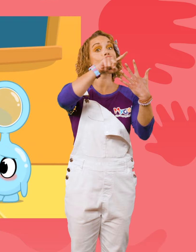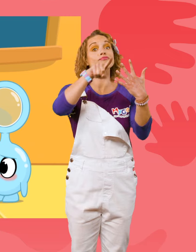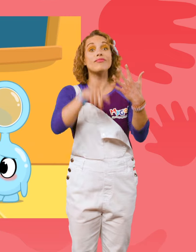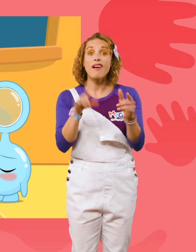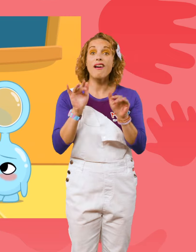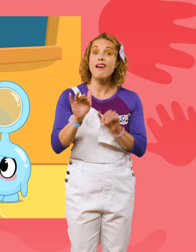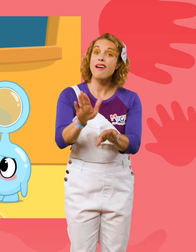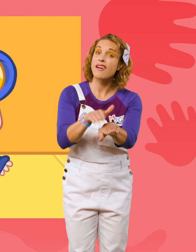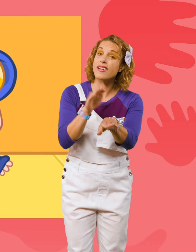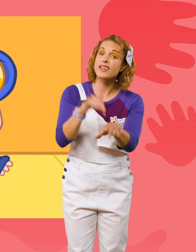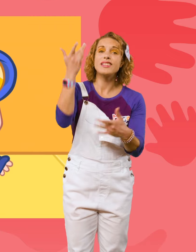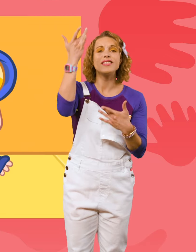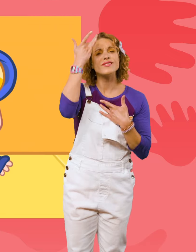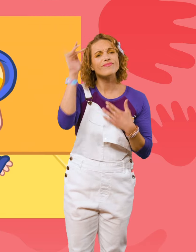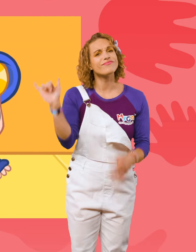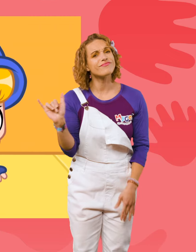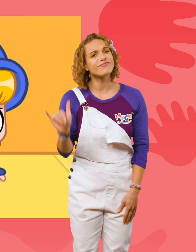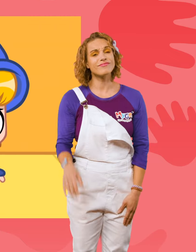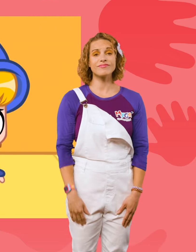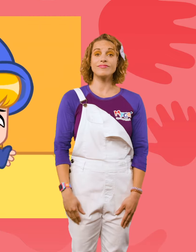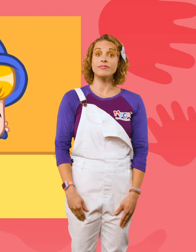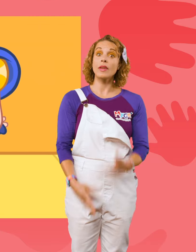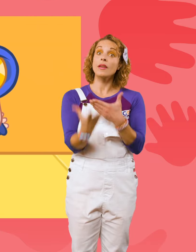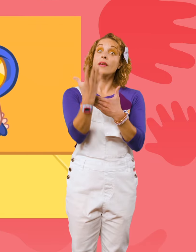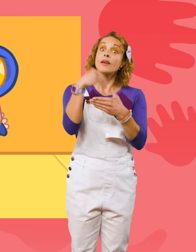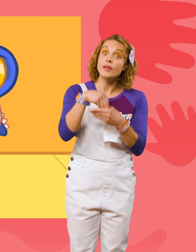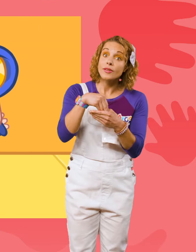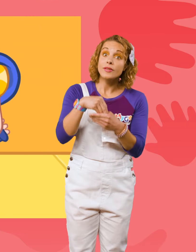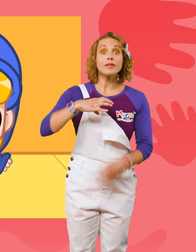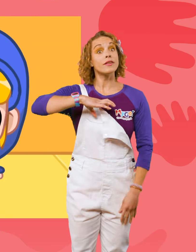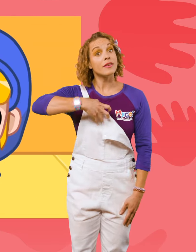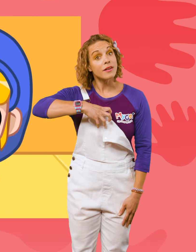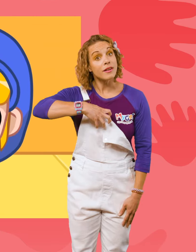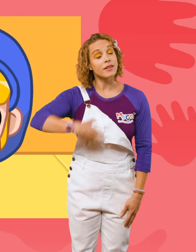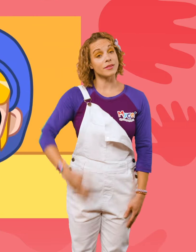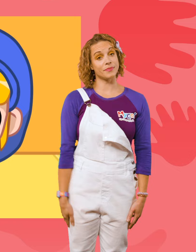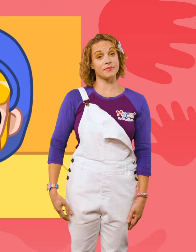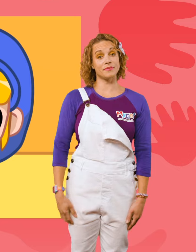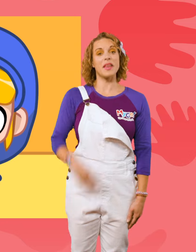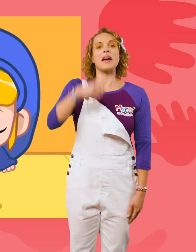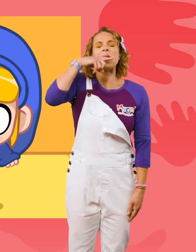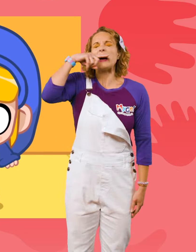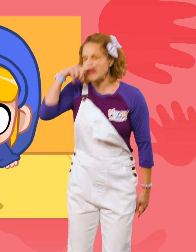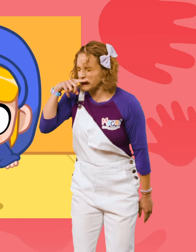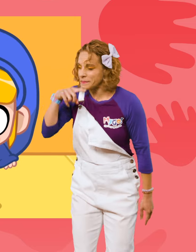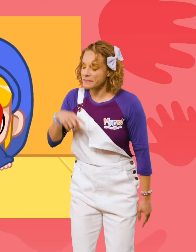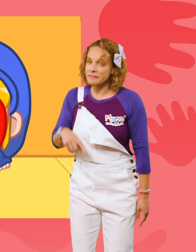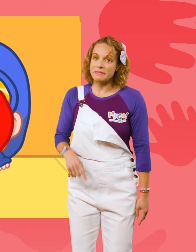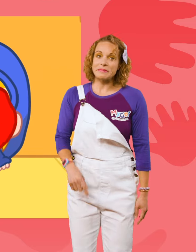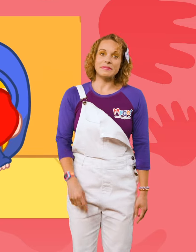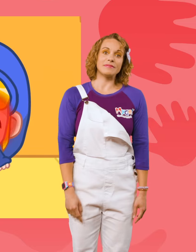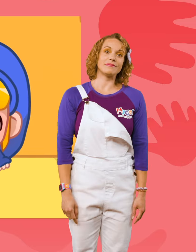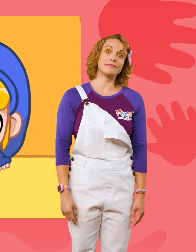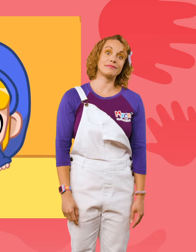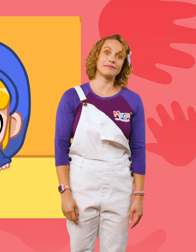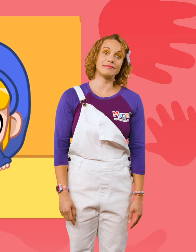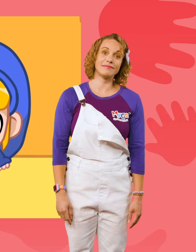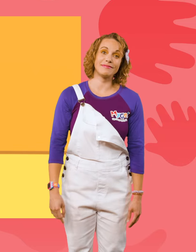you're making lots of other magic pets sick as well, including Morphle. Achoo!